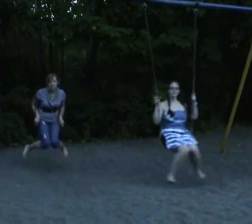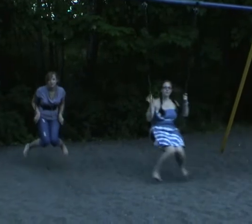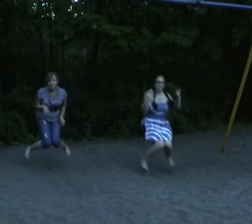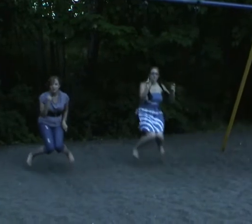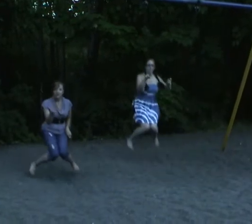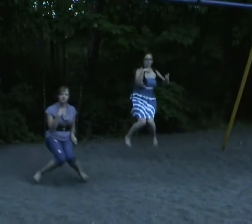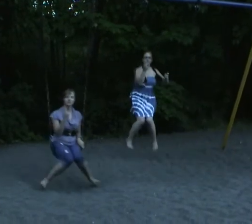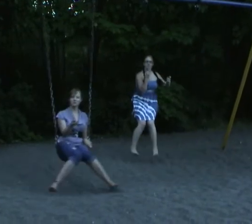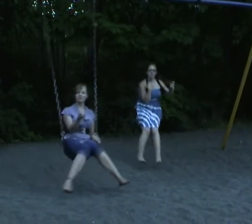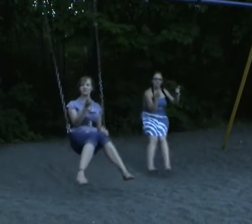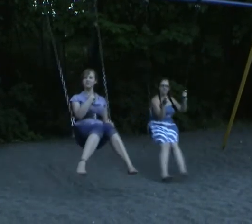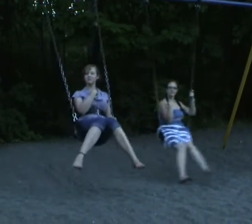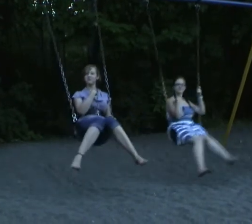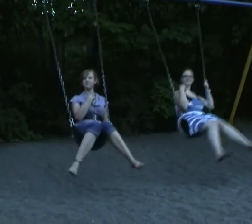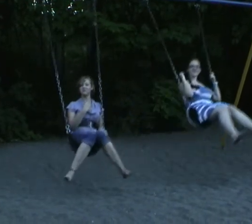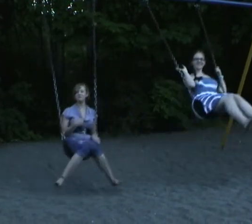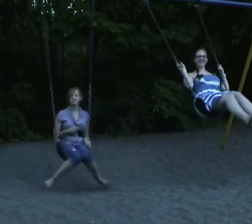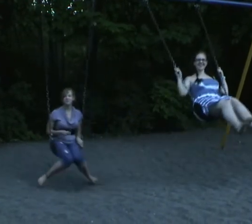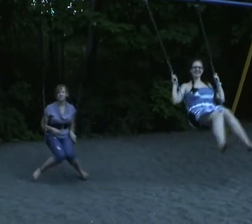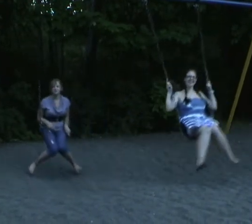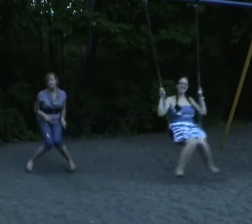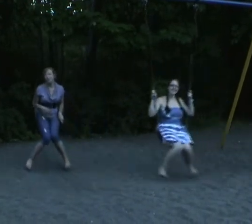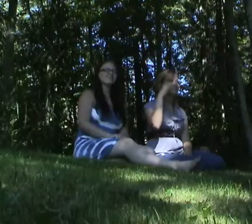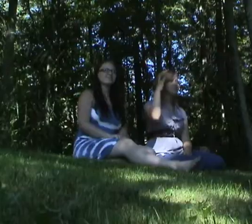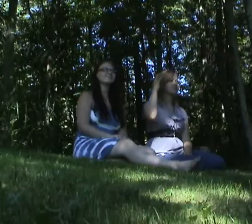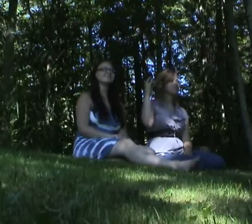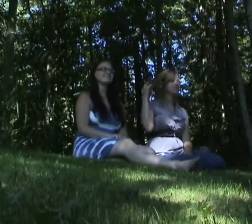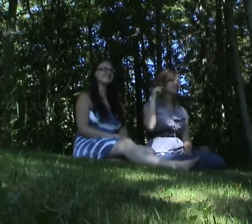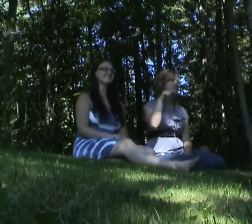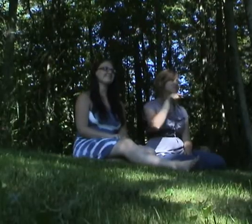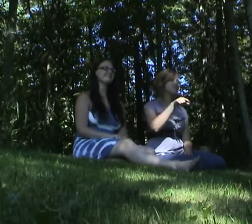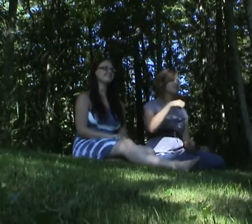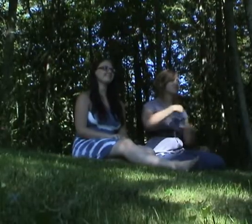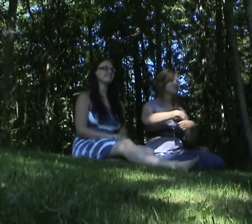Just you and I. Because